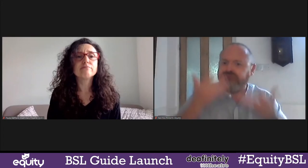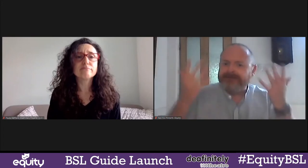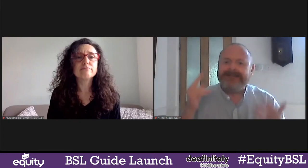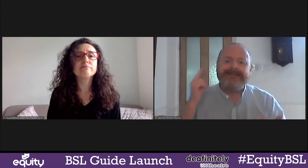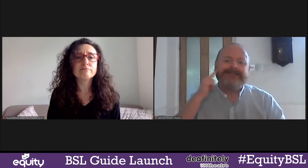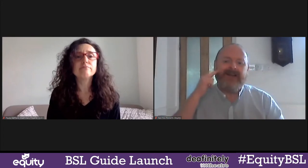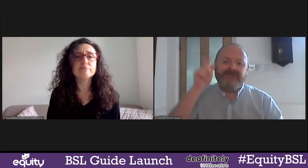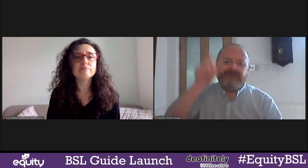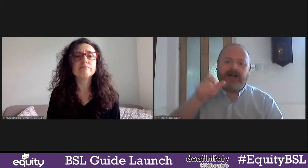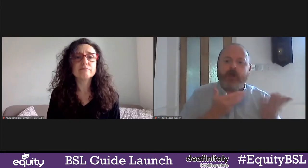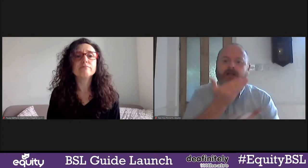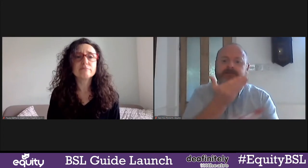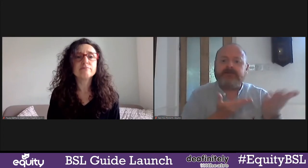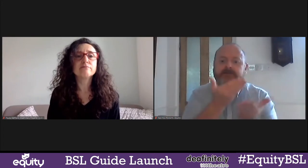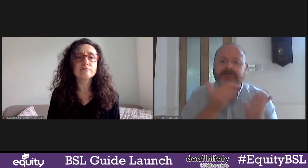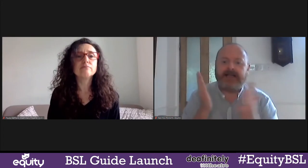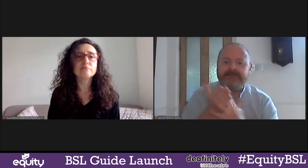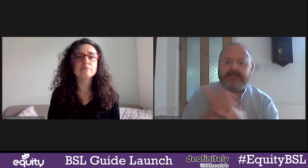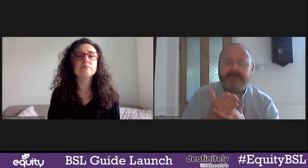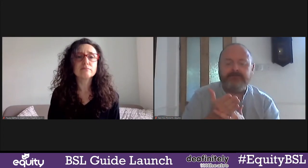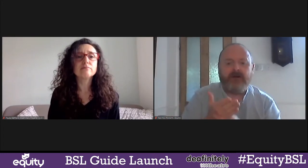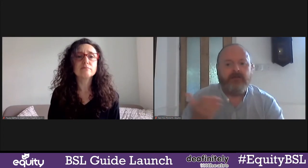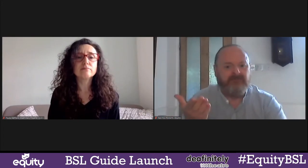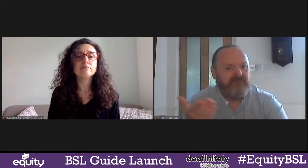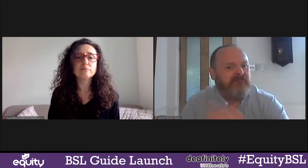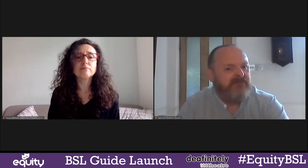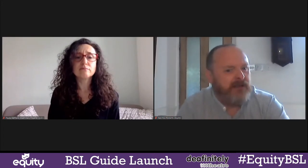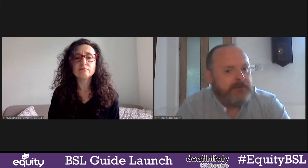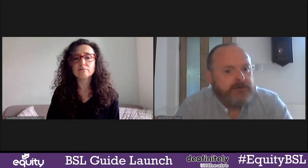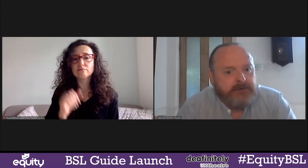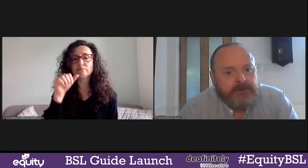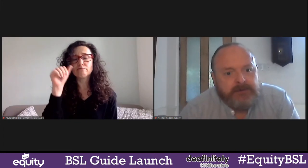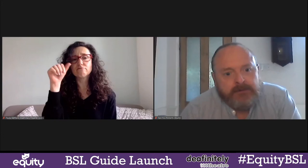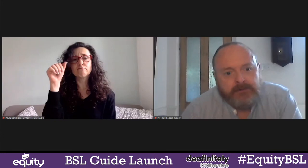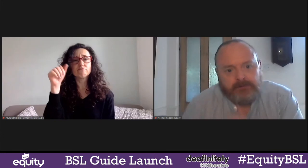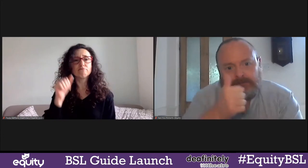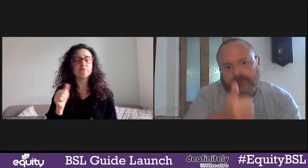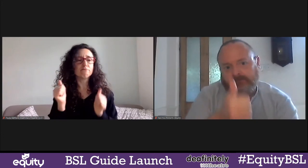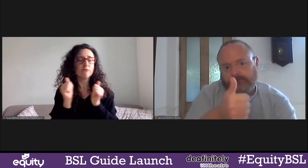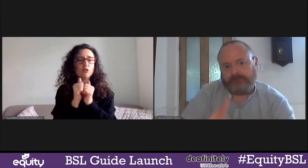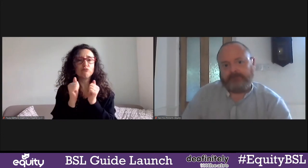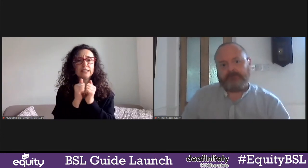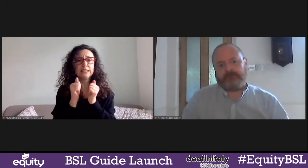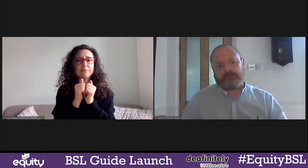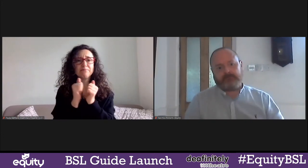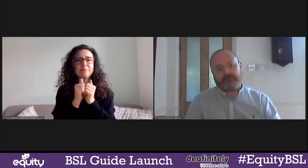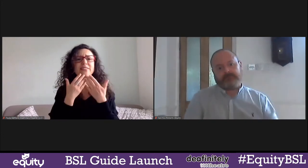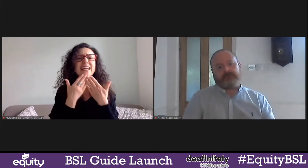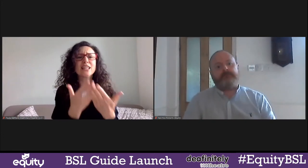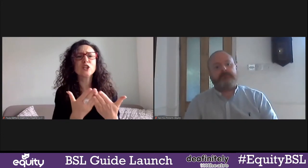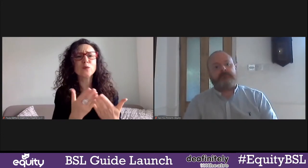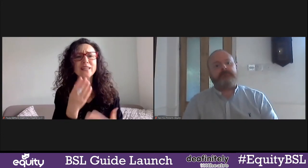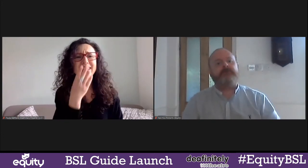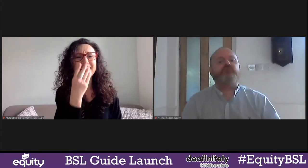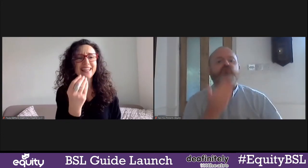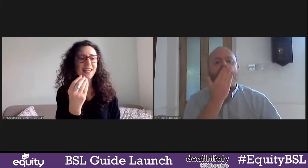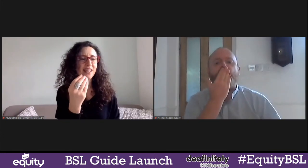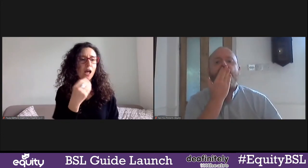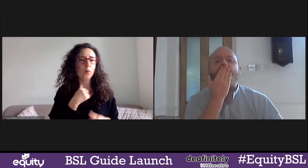a few people doing that role at the moment. So perhaps we need to encourage a widening of the pool. I do agree with you there,